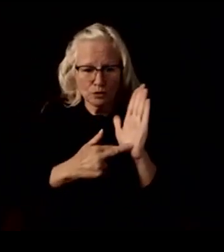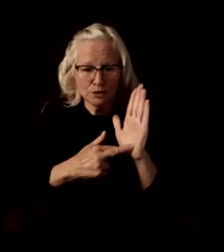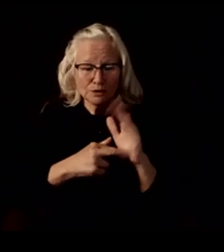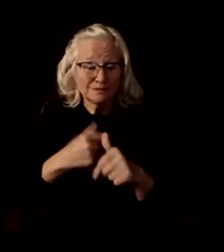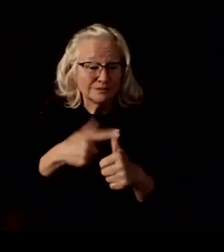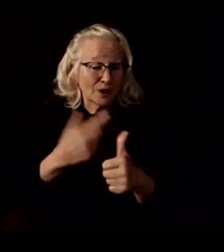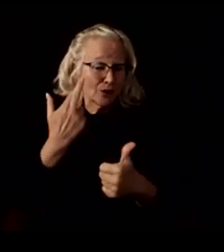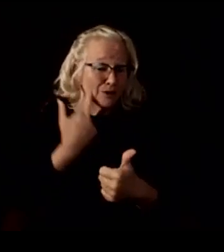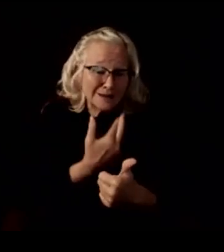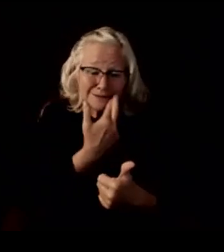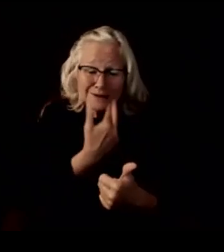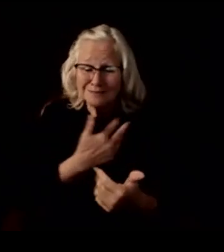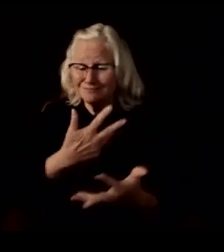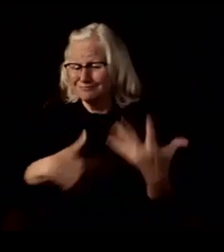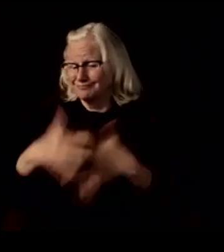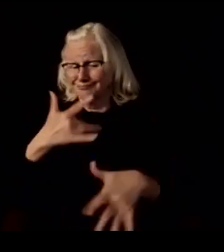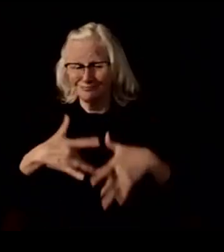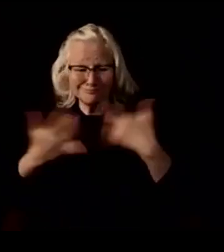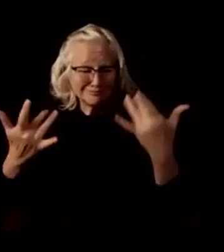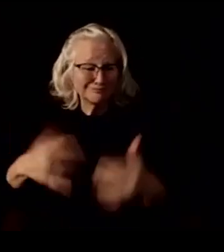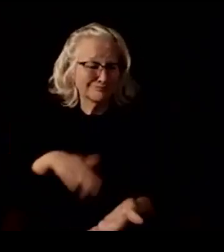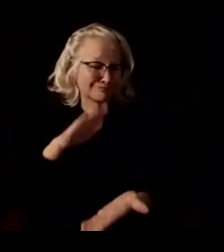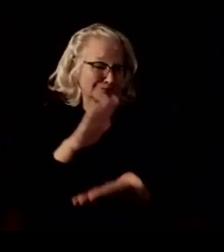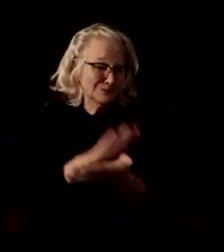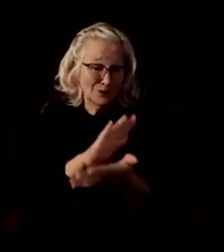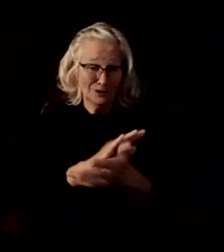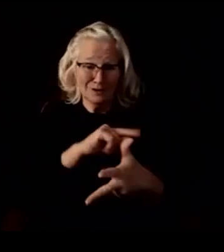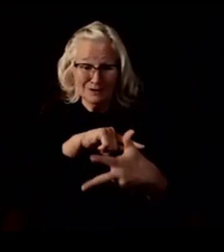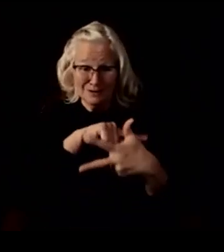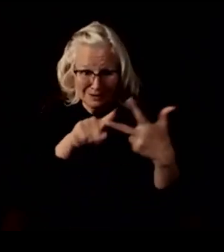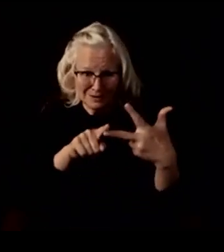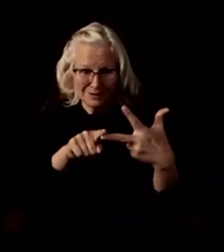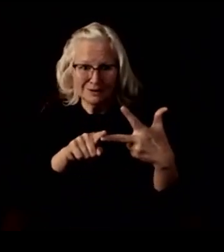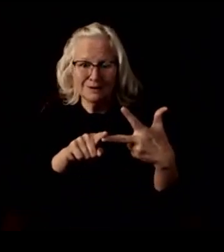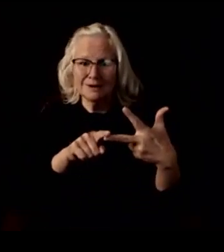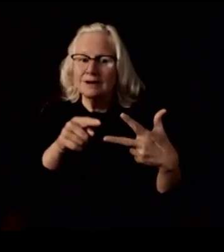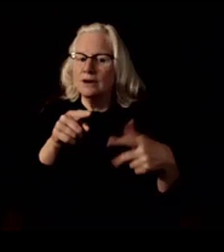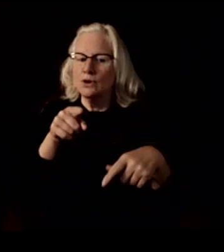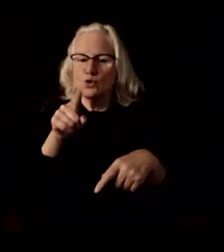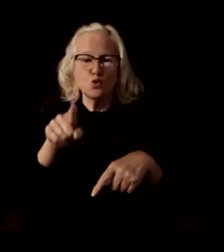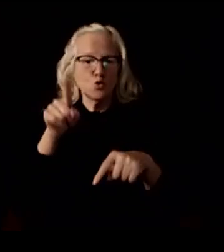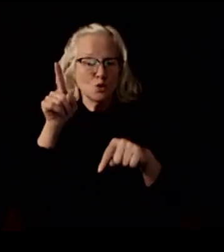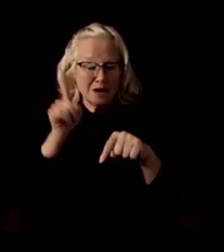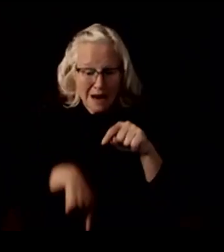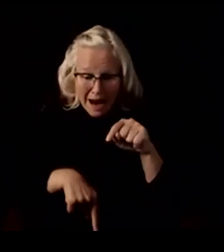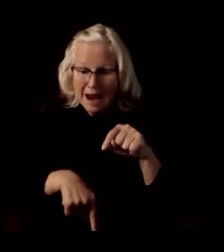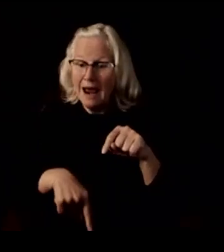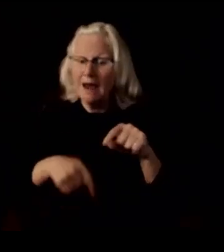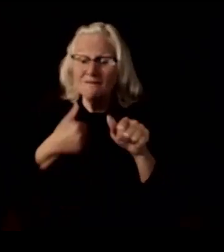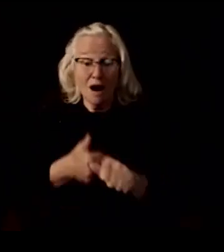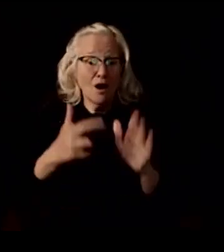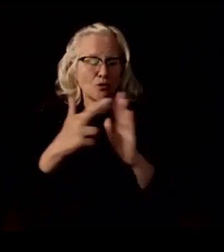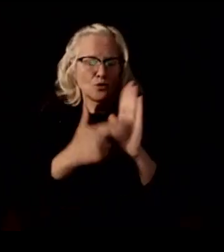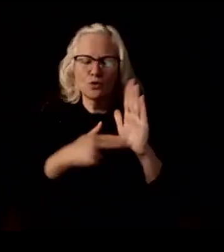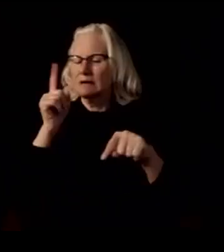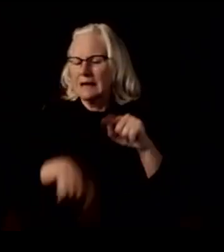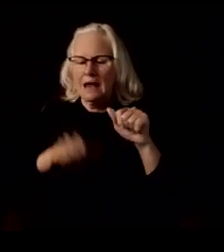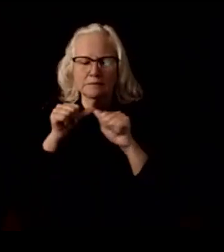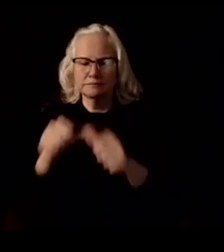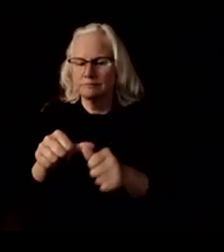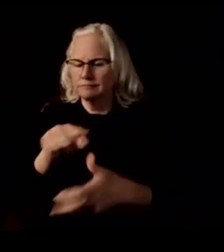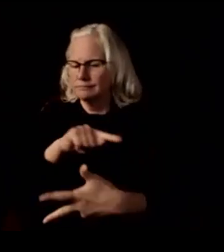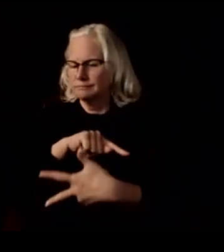much more. Every day is one day closer to an effective vaccine, and our protective guidance is designed to prevent as many illnesses,